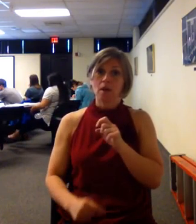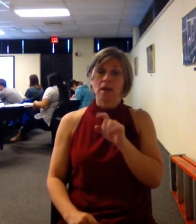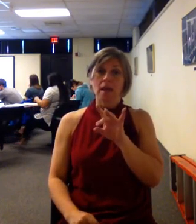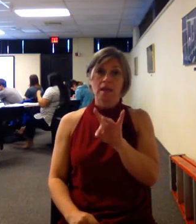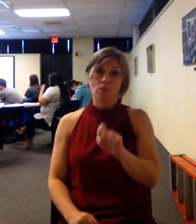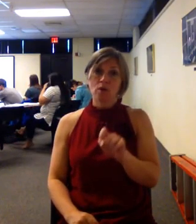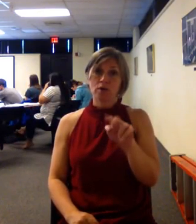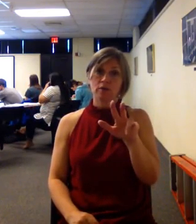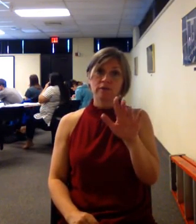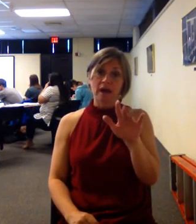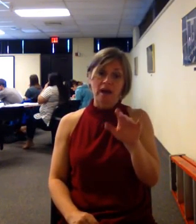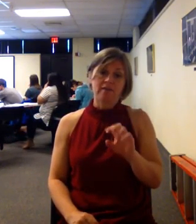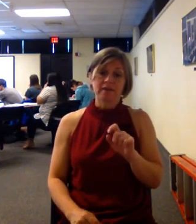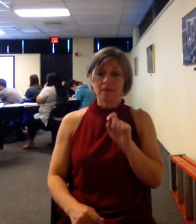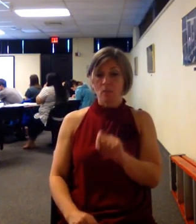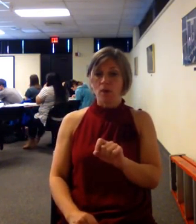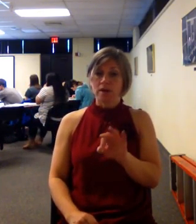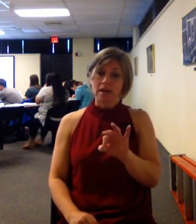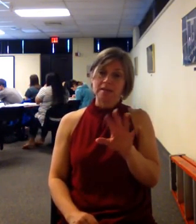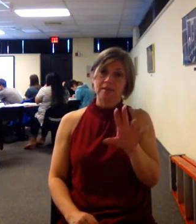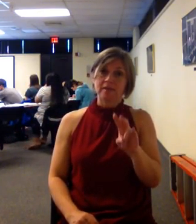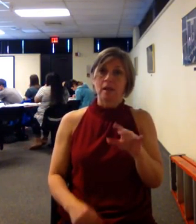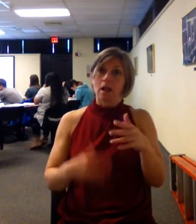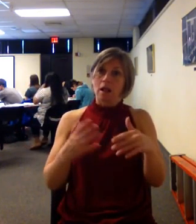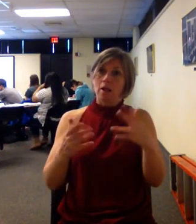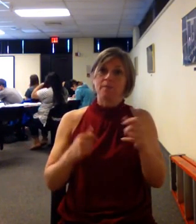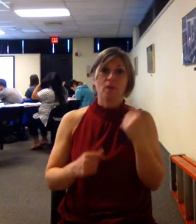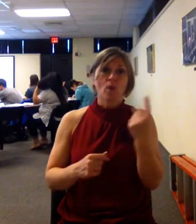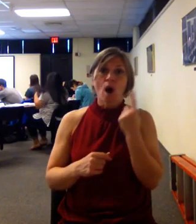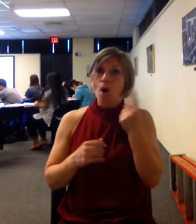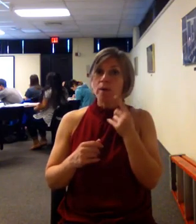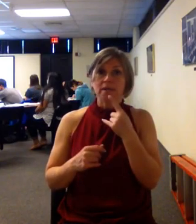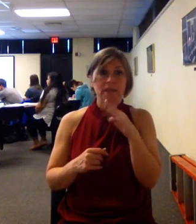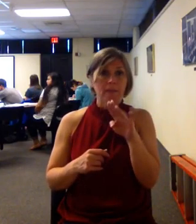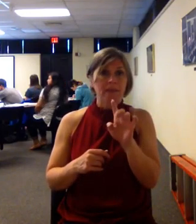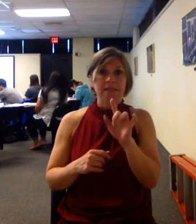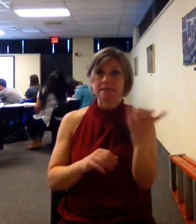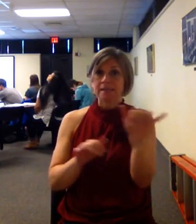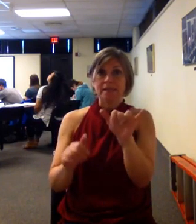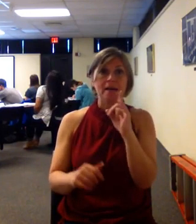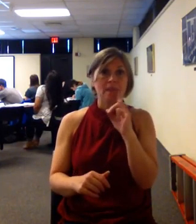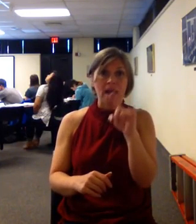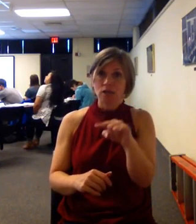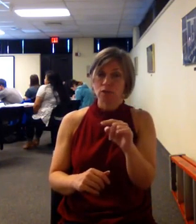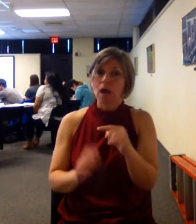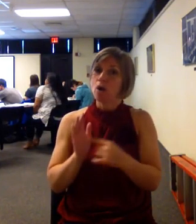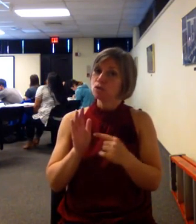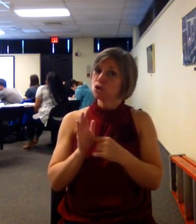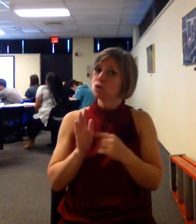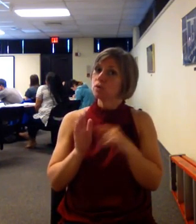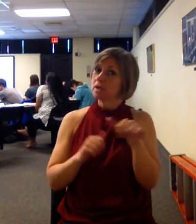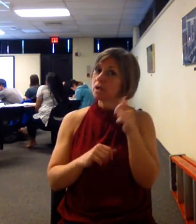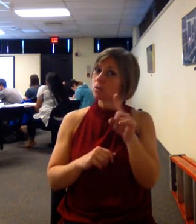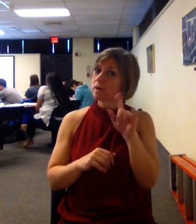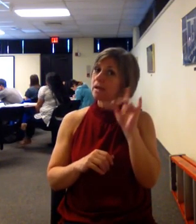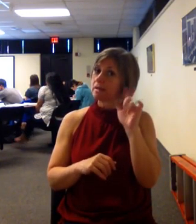0.97, I mean, it's all going to end up being the 8.7115. And I'm going to show you that in another one later on because I do it the other